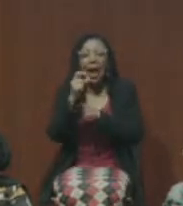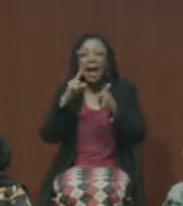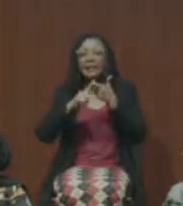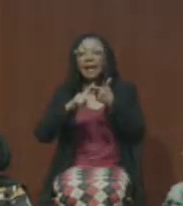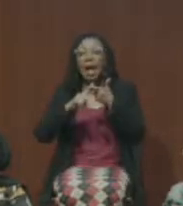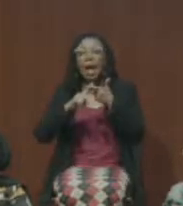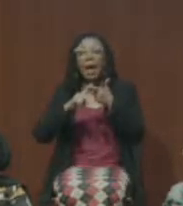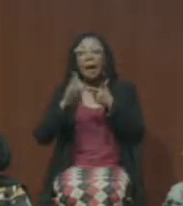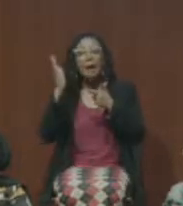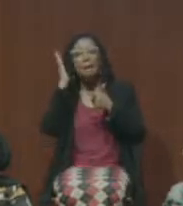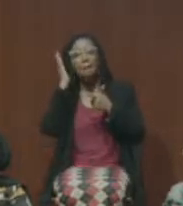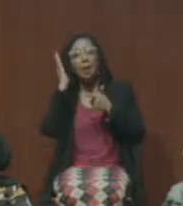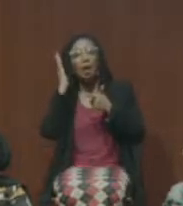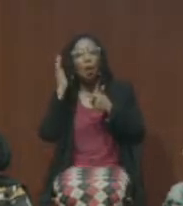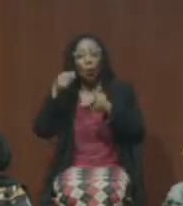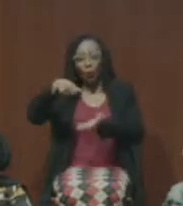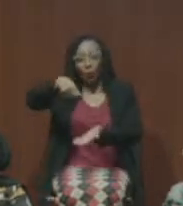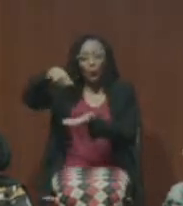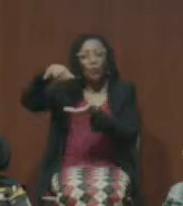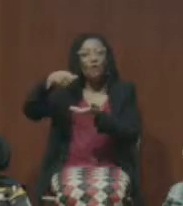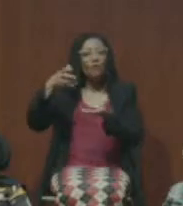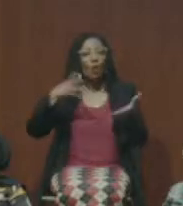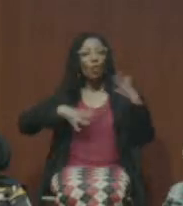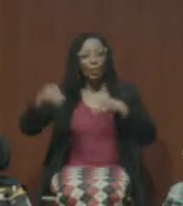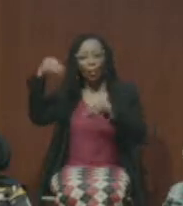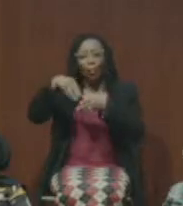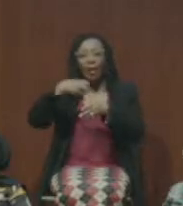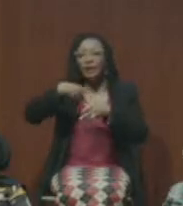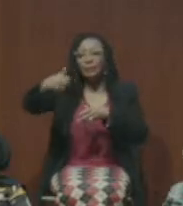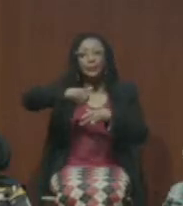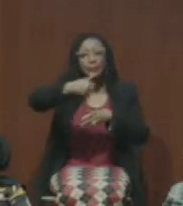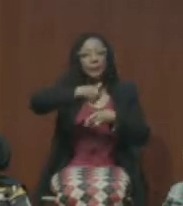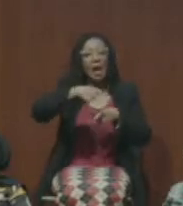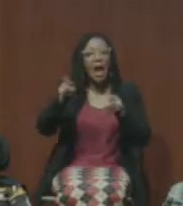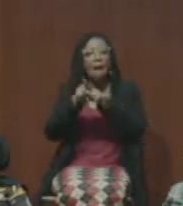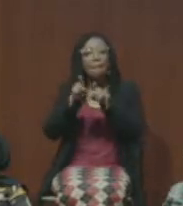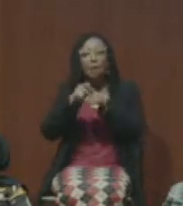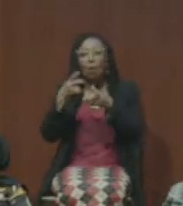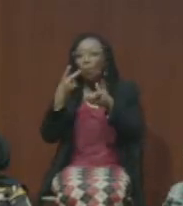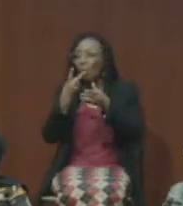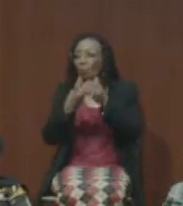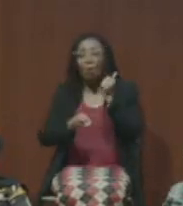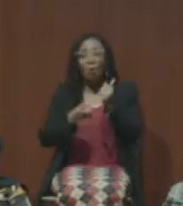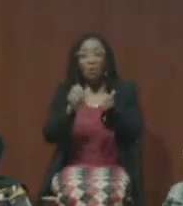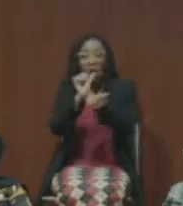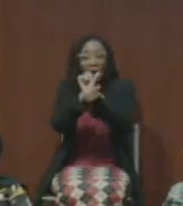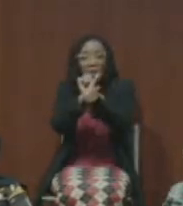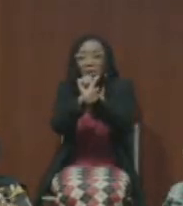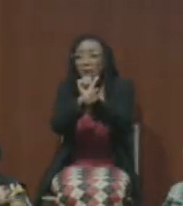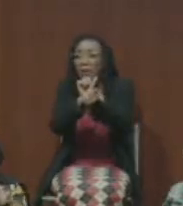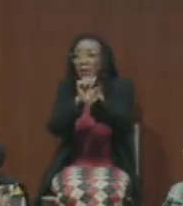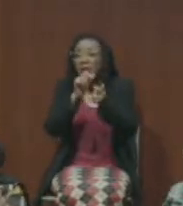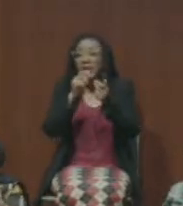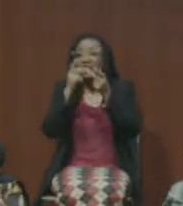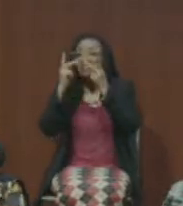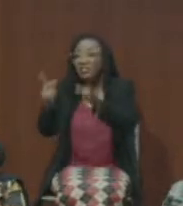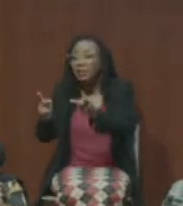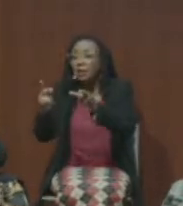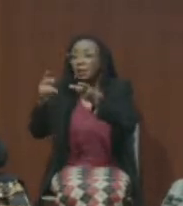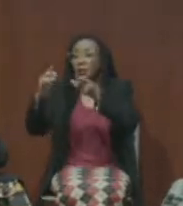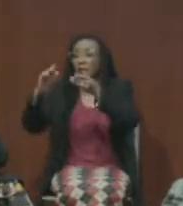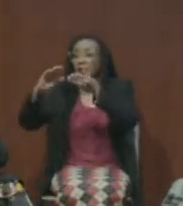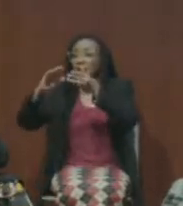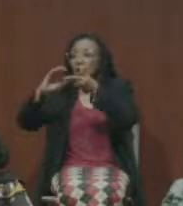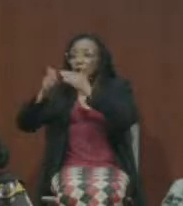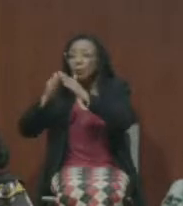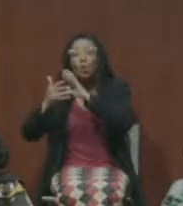pillowcases to change locations. And they're both paroled back if released from state custody to either their community or to